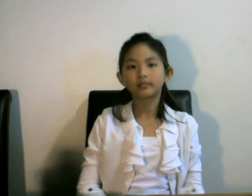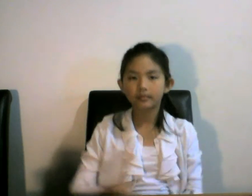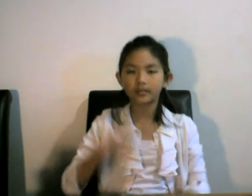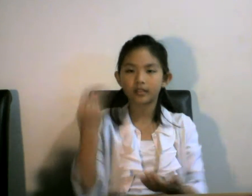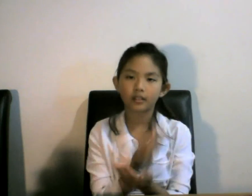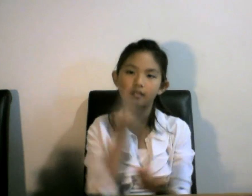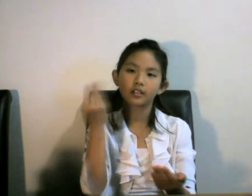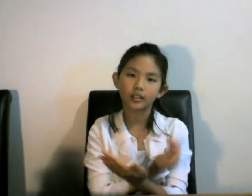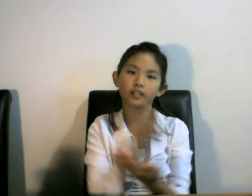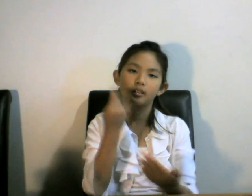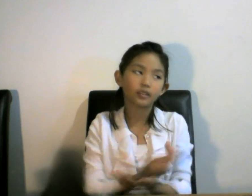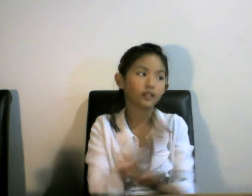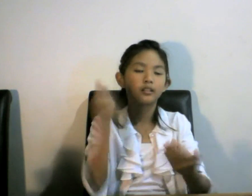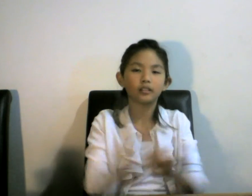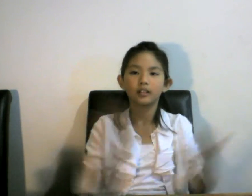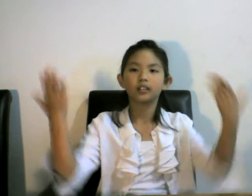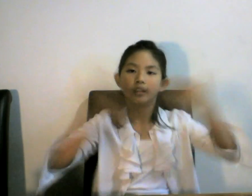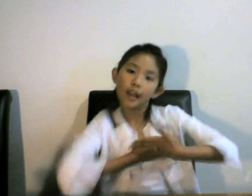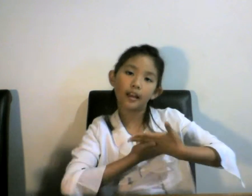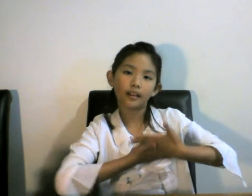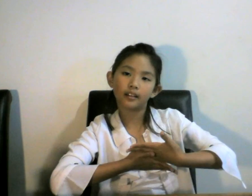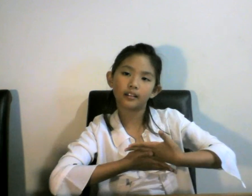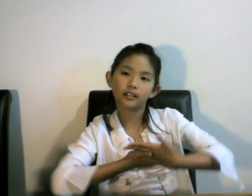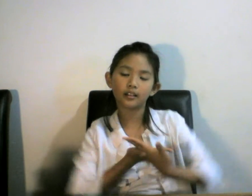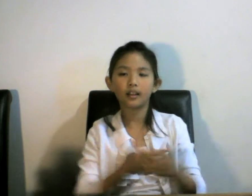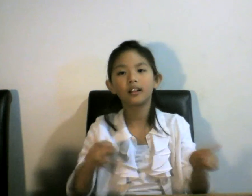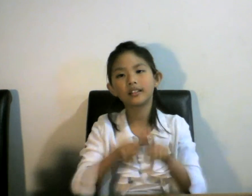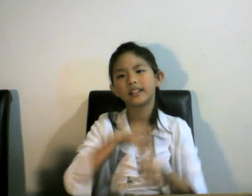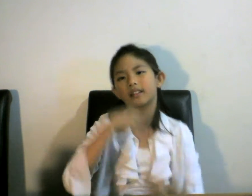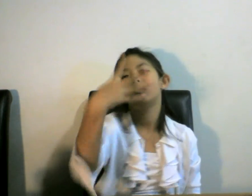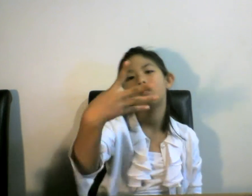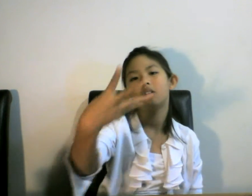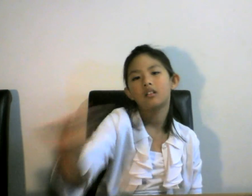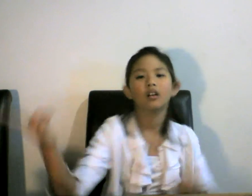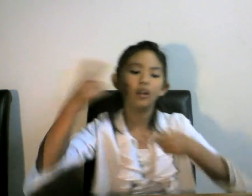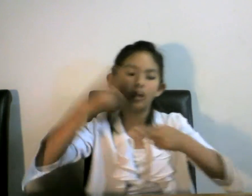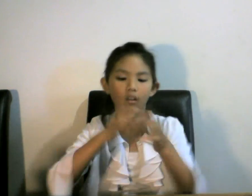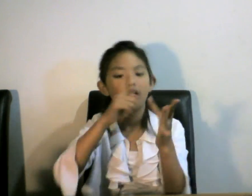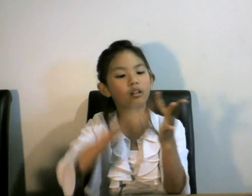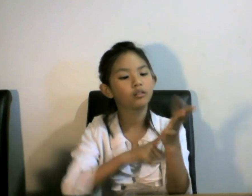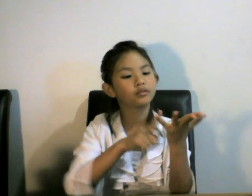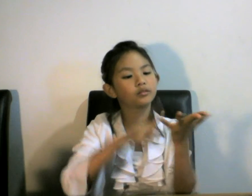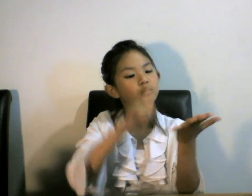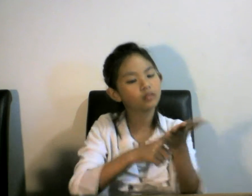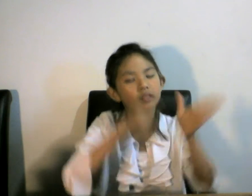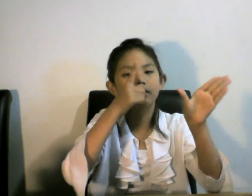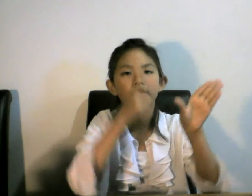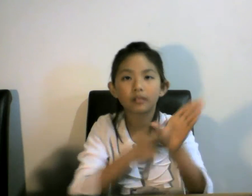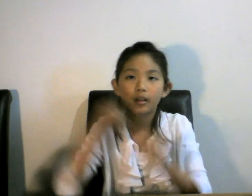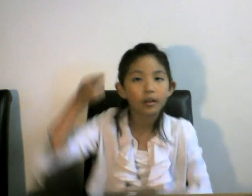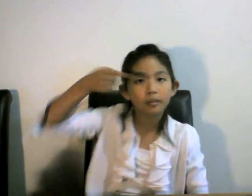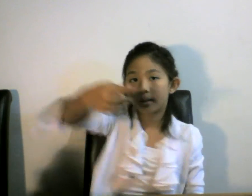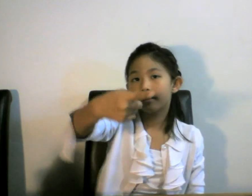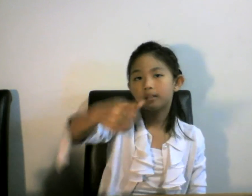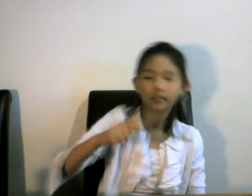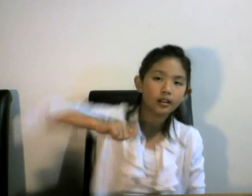Just on the night, like the 4th of July. 'Cause baby, you're